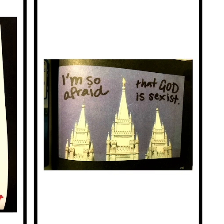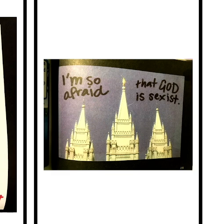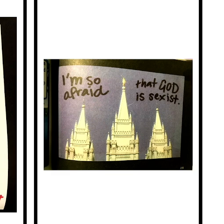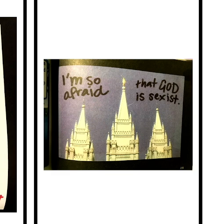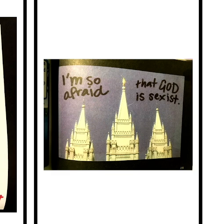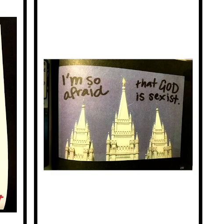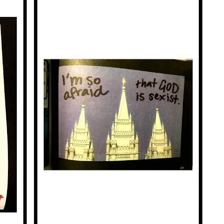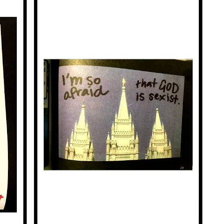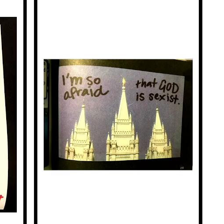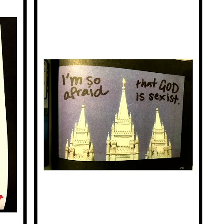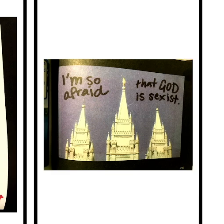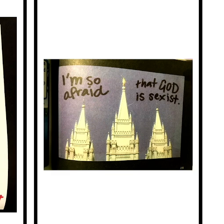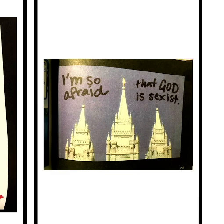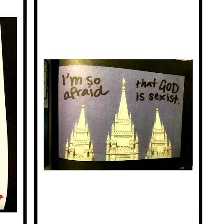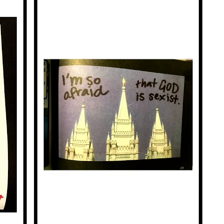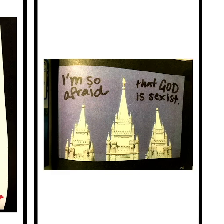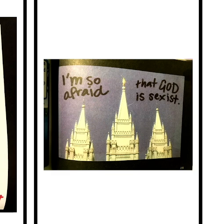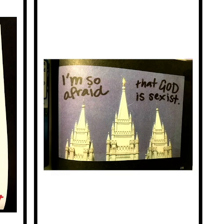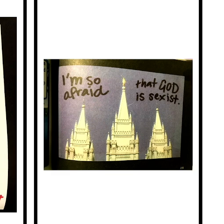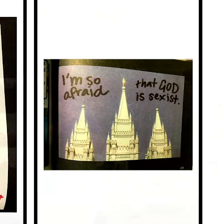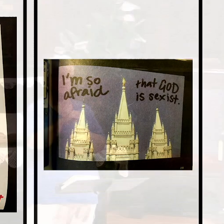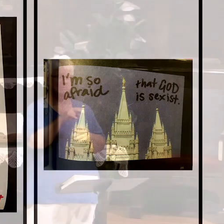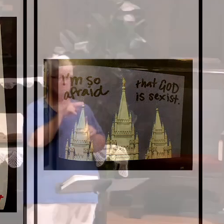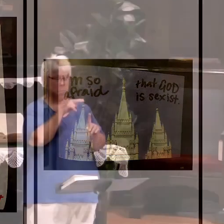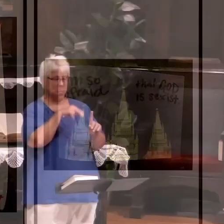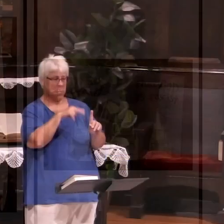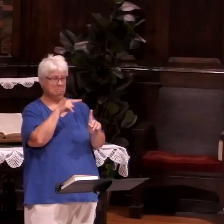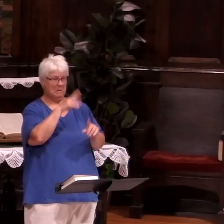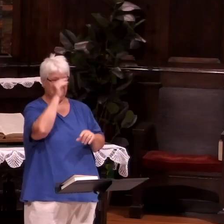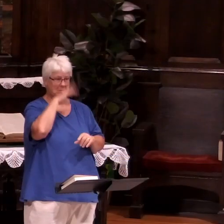I'm so afraid God is sexist.